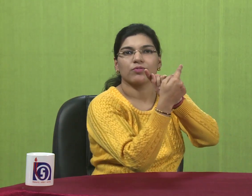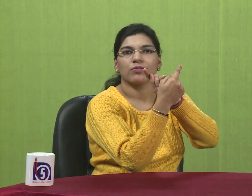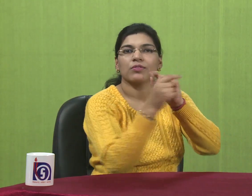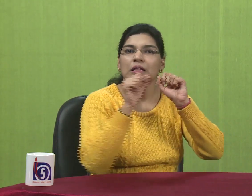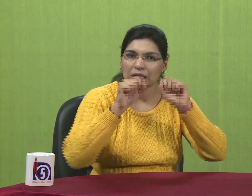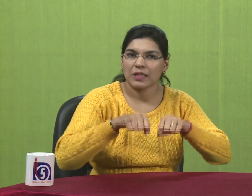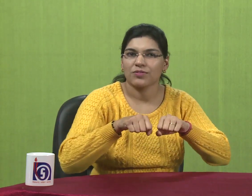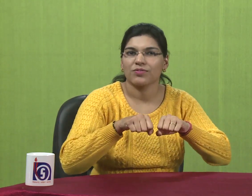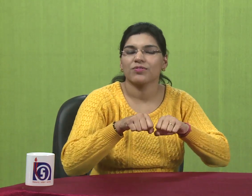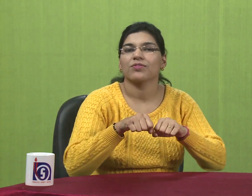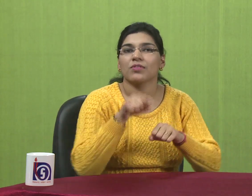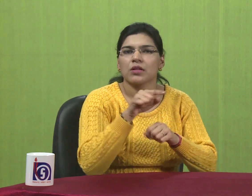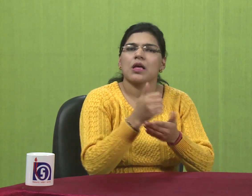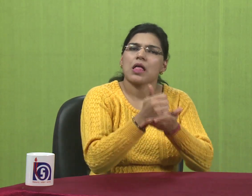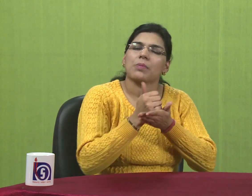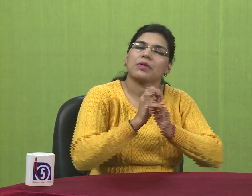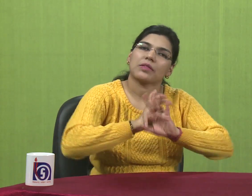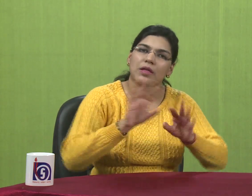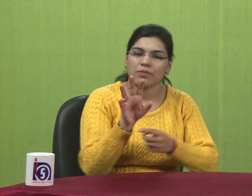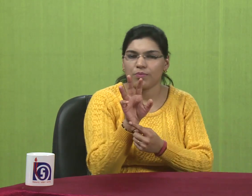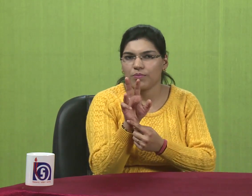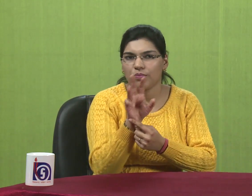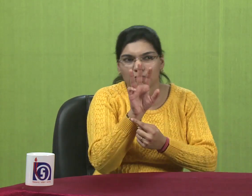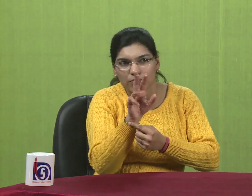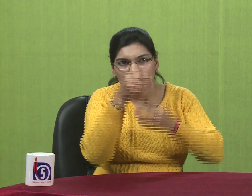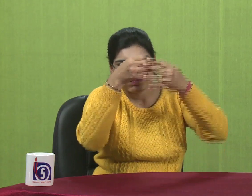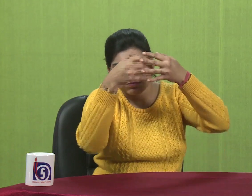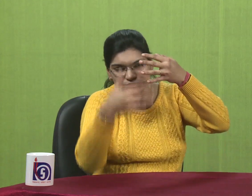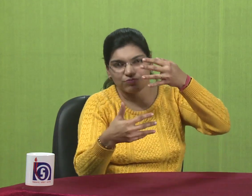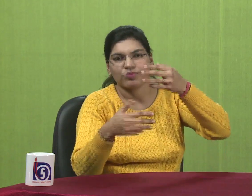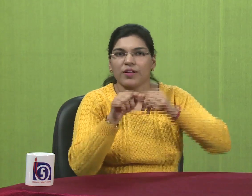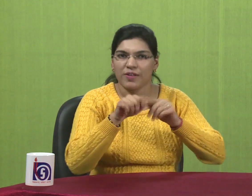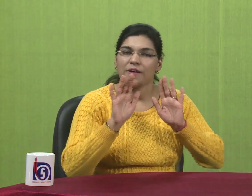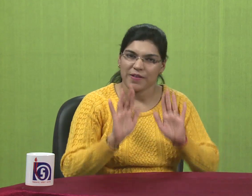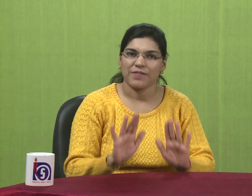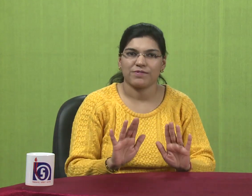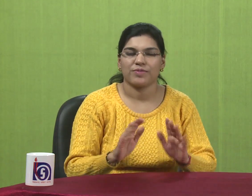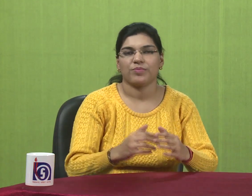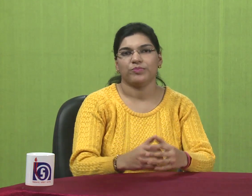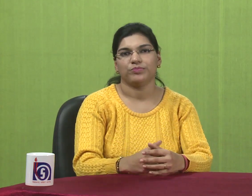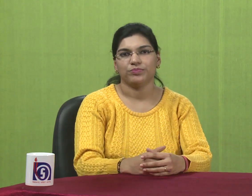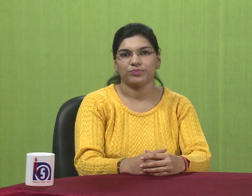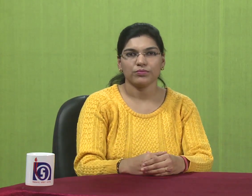new spelling and click correct word or spelling for suggestions.